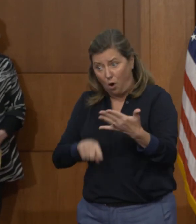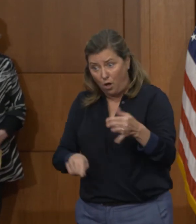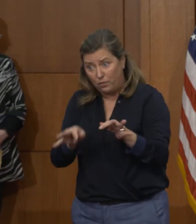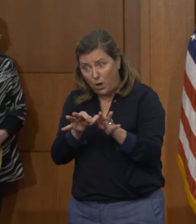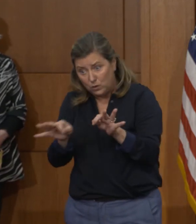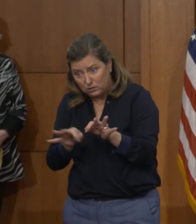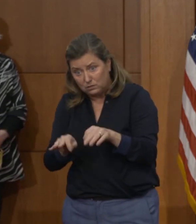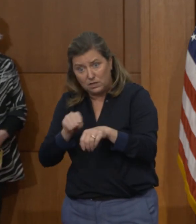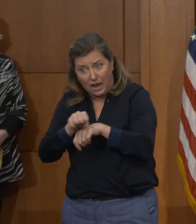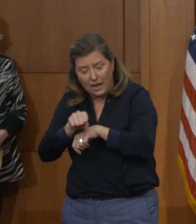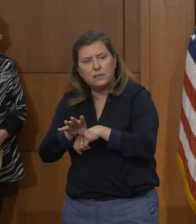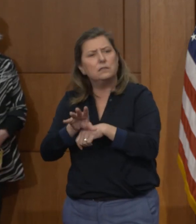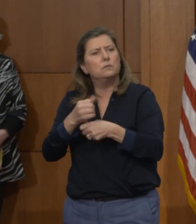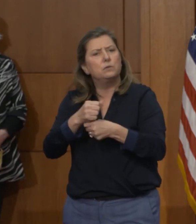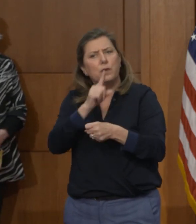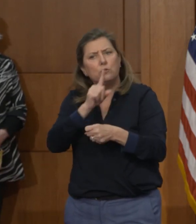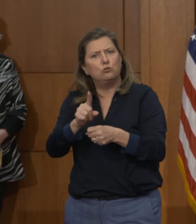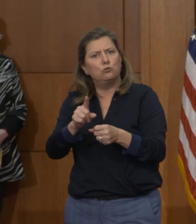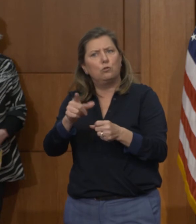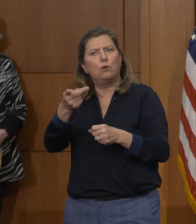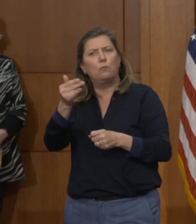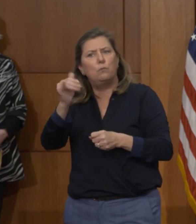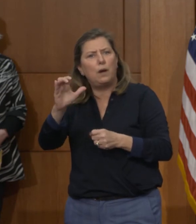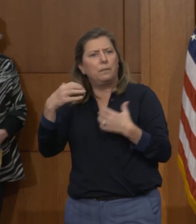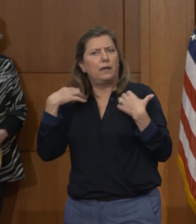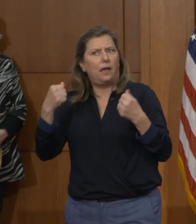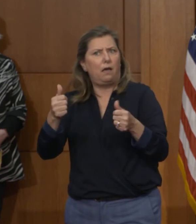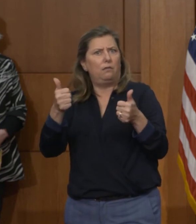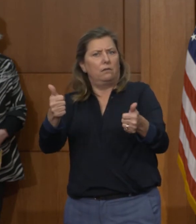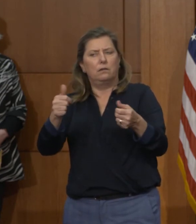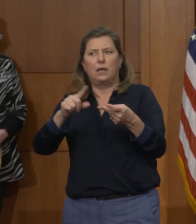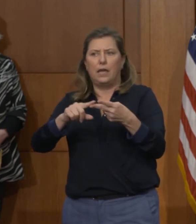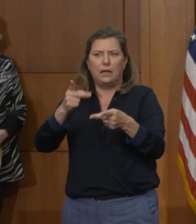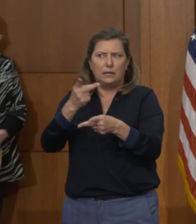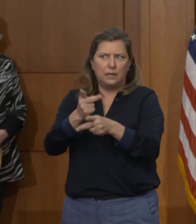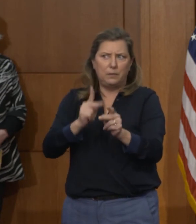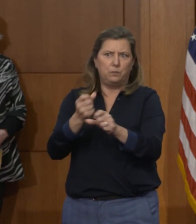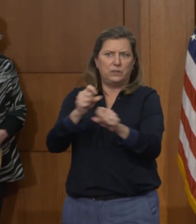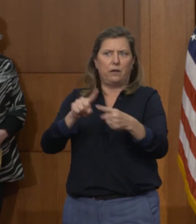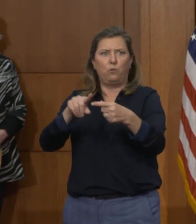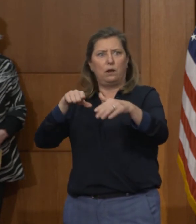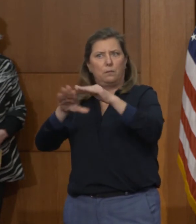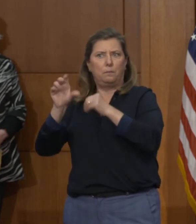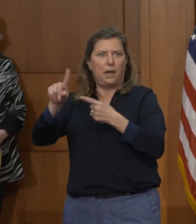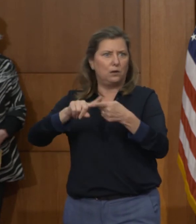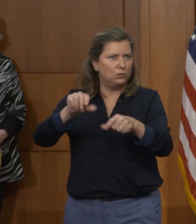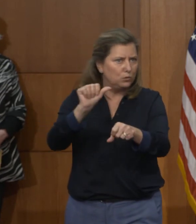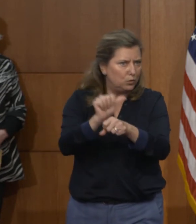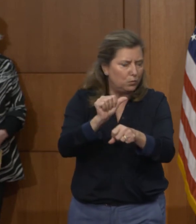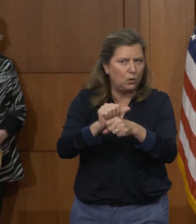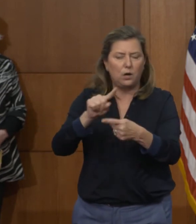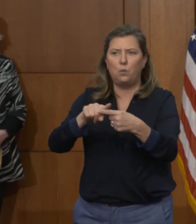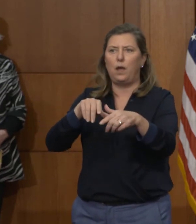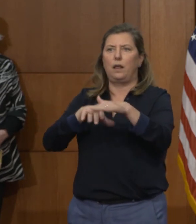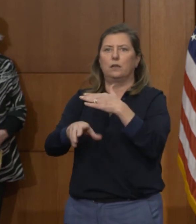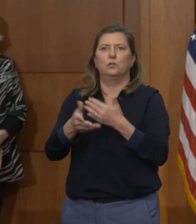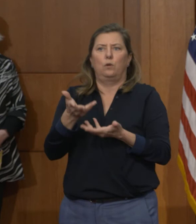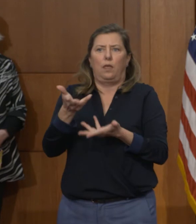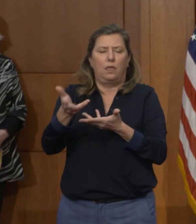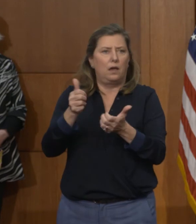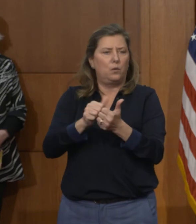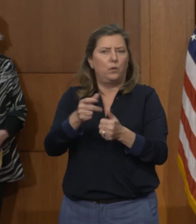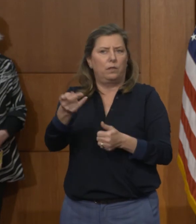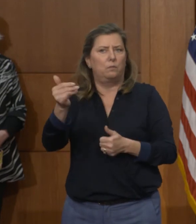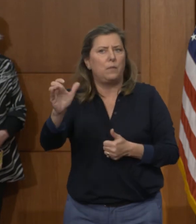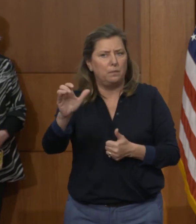on ensuring public health and security of individuals as they enter the workforce and as they go into these public-facing businesses. We've